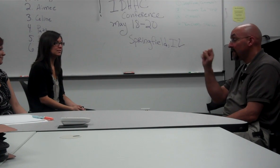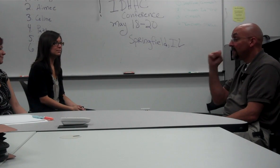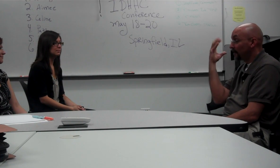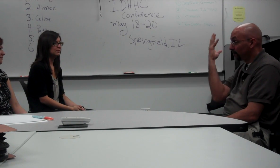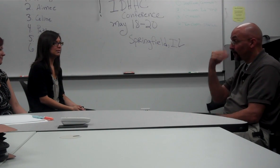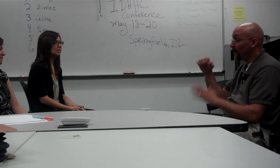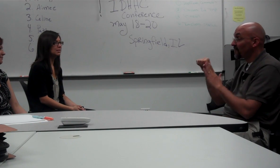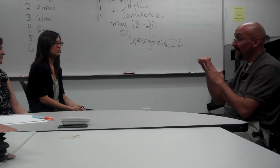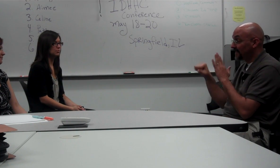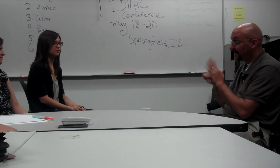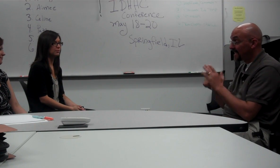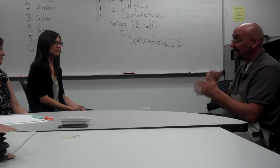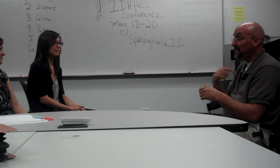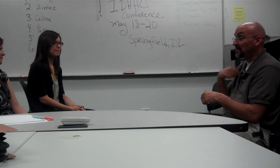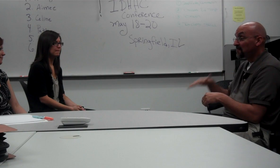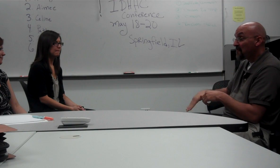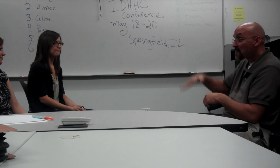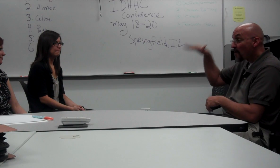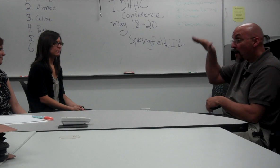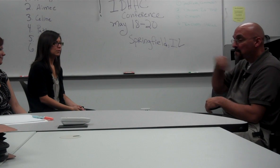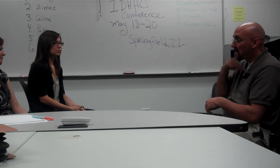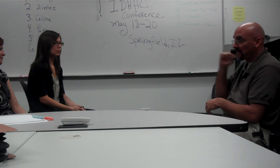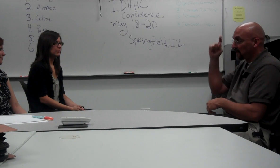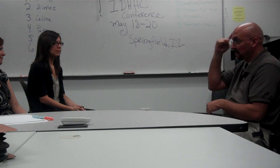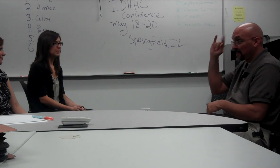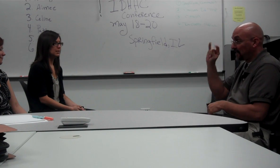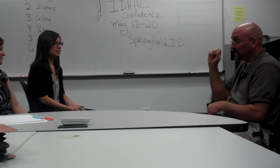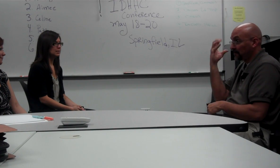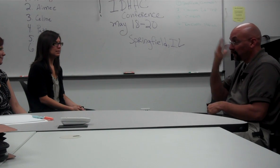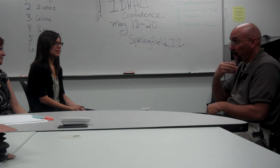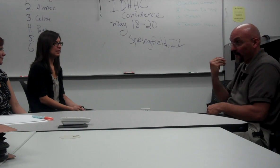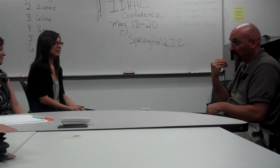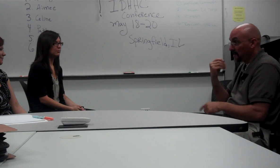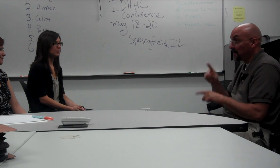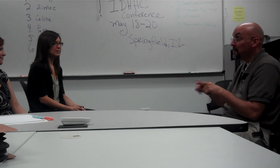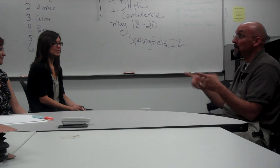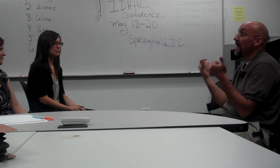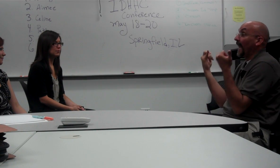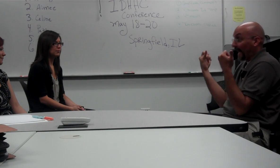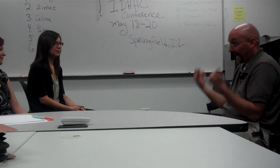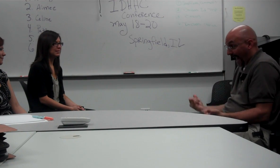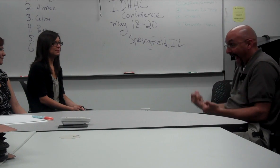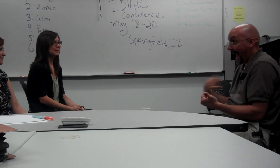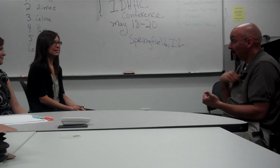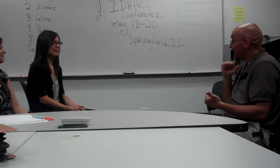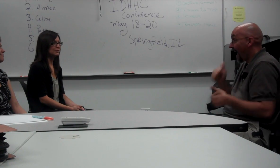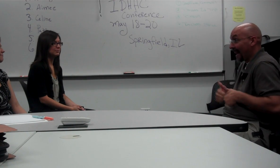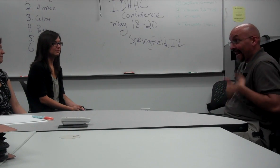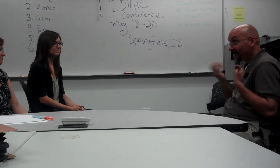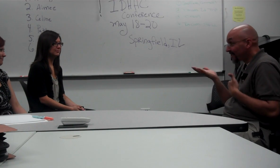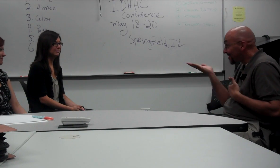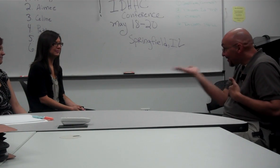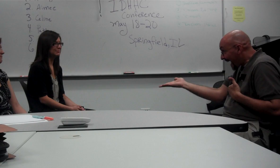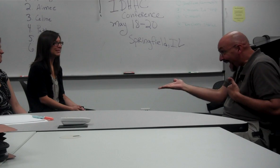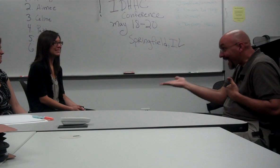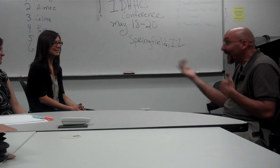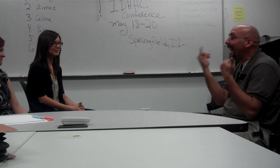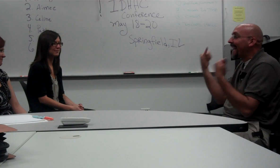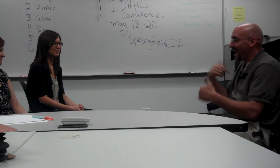Yes, it is beautiful. Growing up in that state, I never realized how beautiful it is, but now, because I don't live